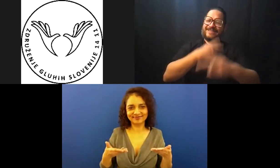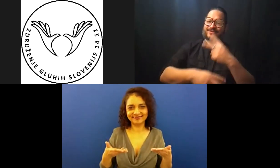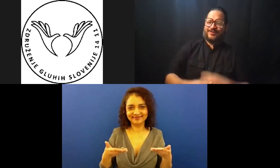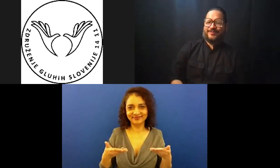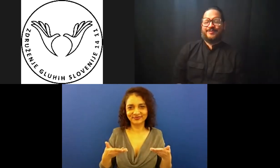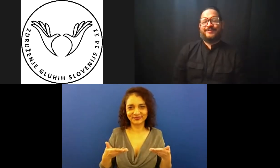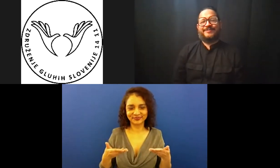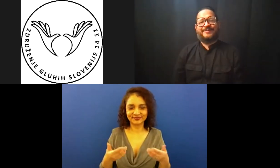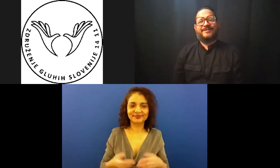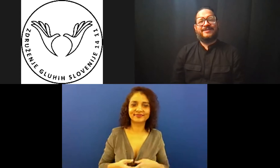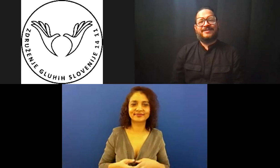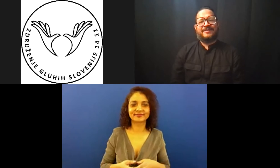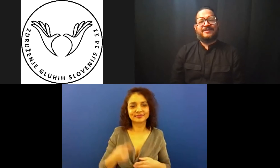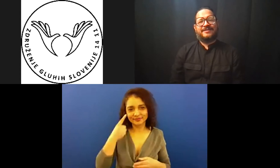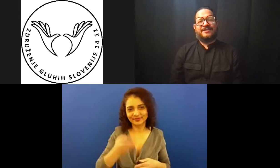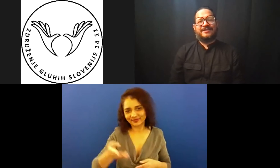So again, welcome.